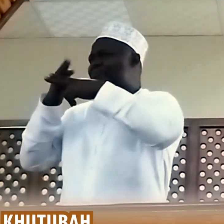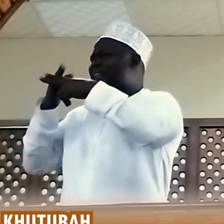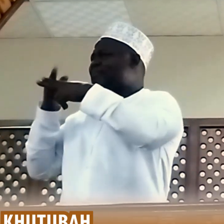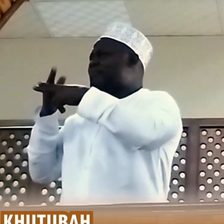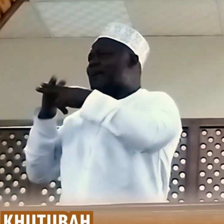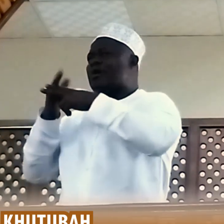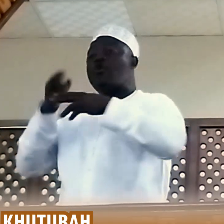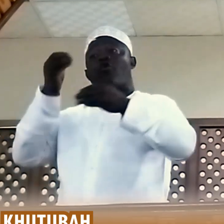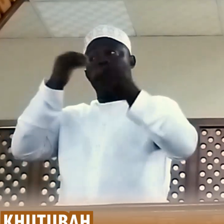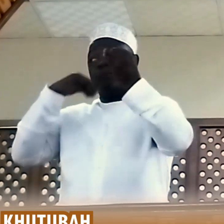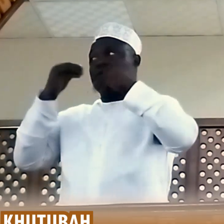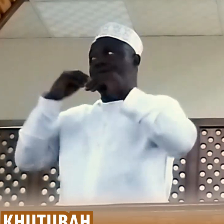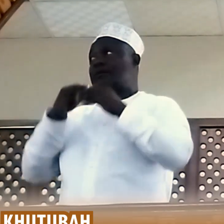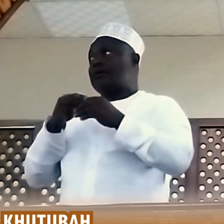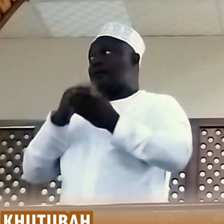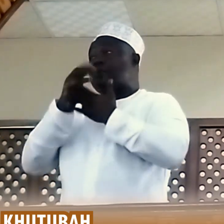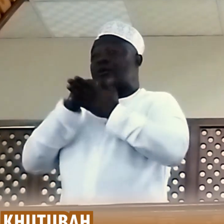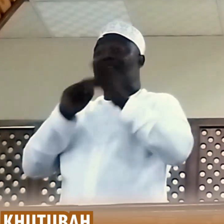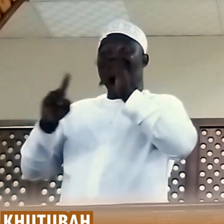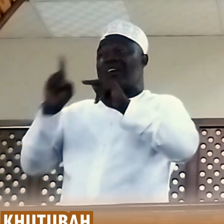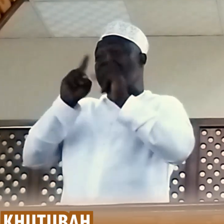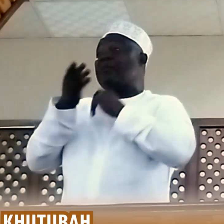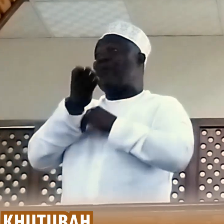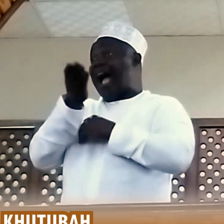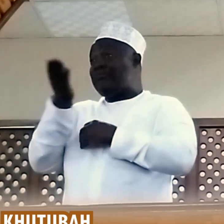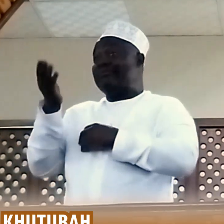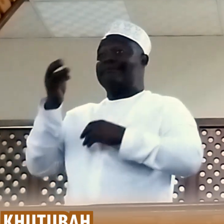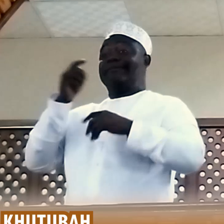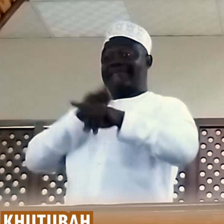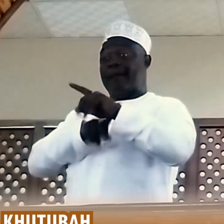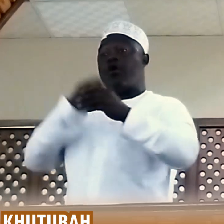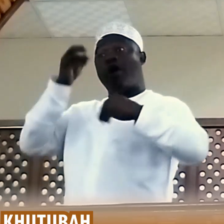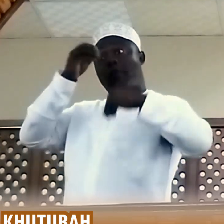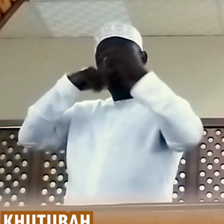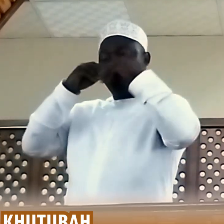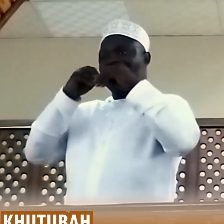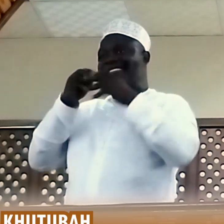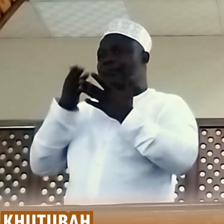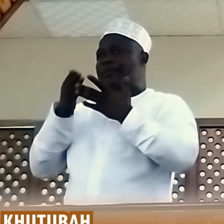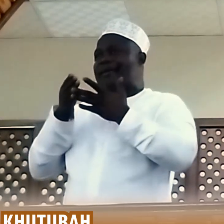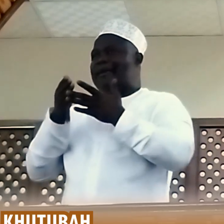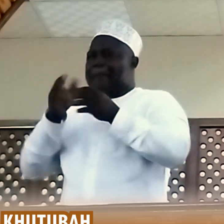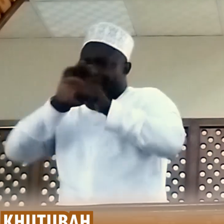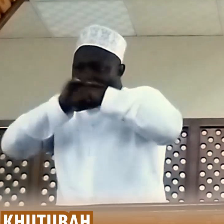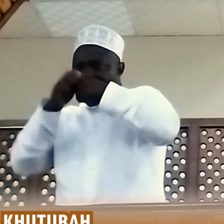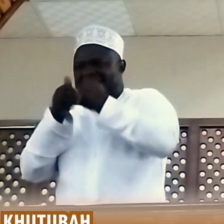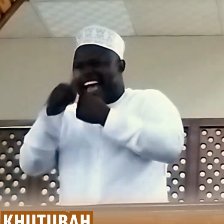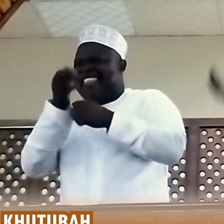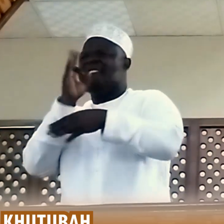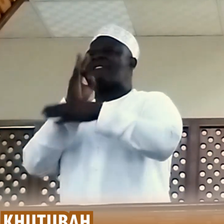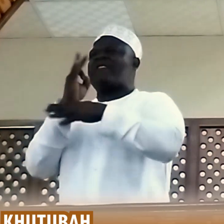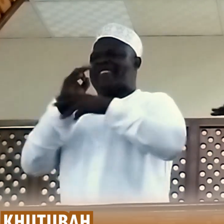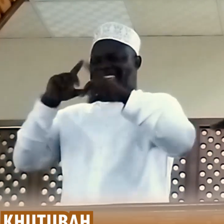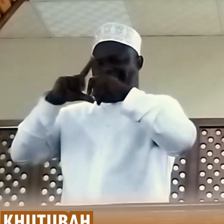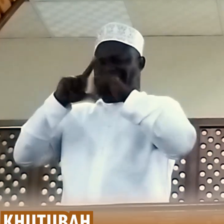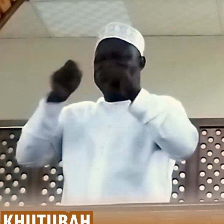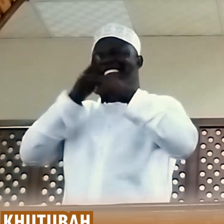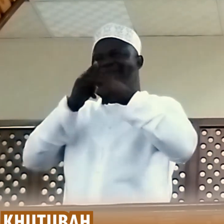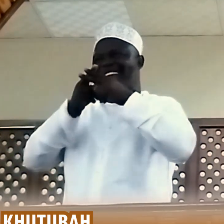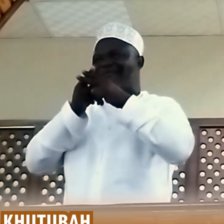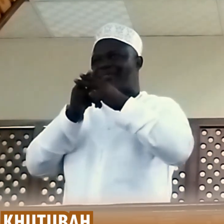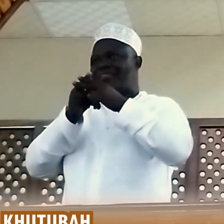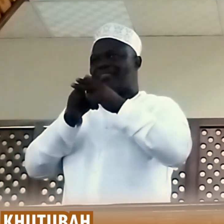lyebeetuumiddwa kubanga abantu mu lugezigezi lw'okugirya bayiyaayo amannya agagisiiga